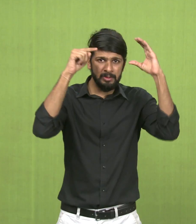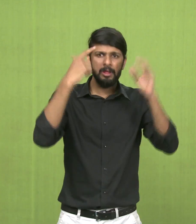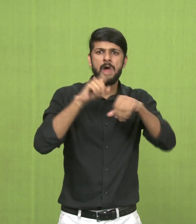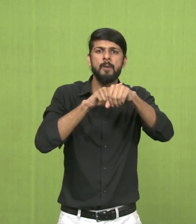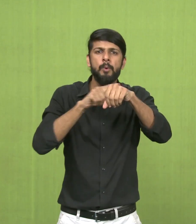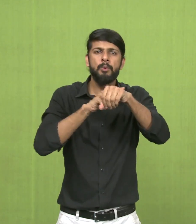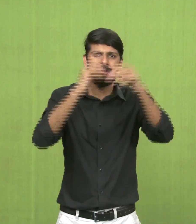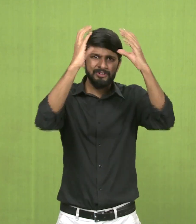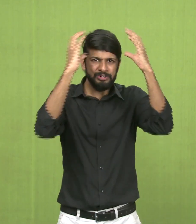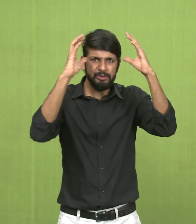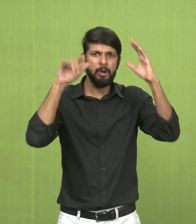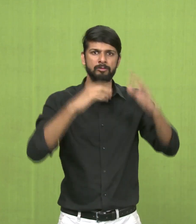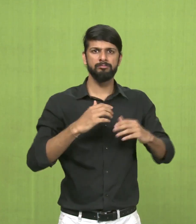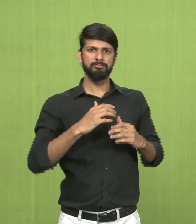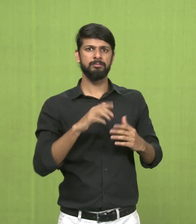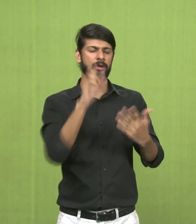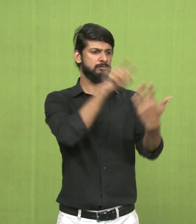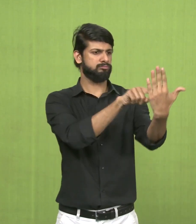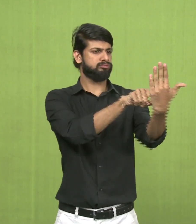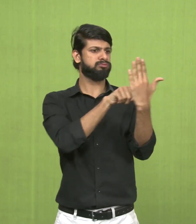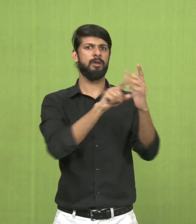and a brown turban.